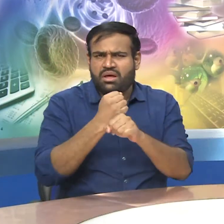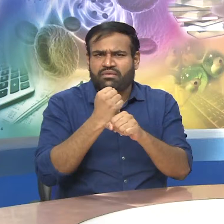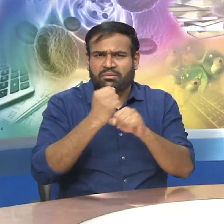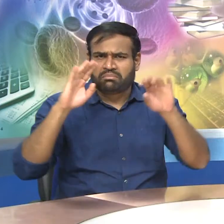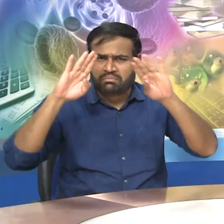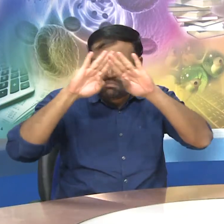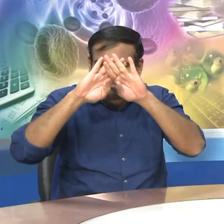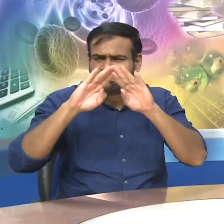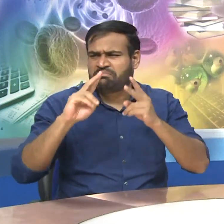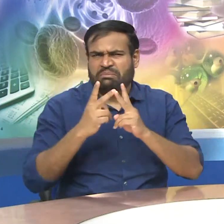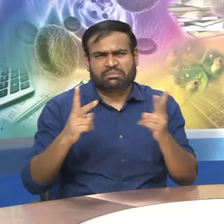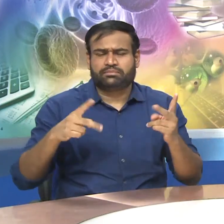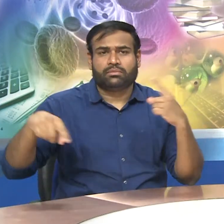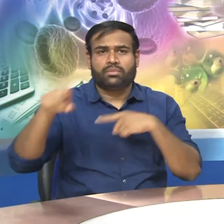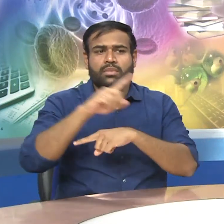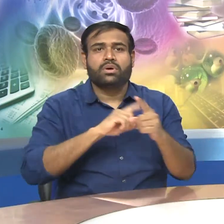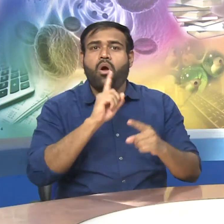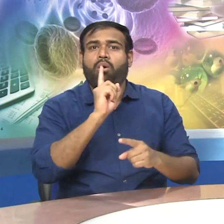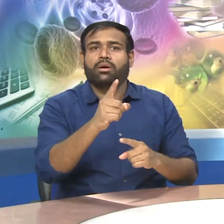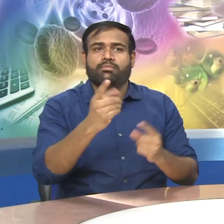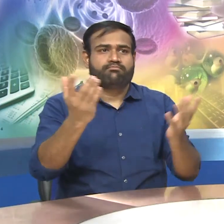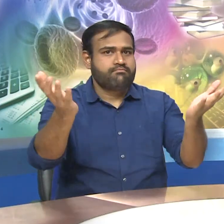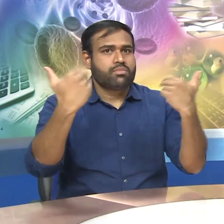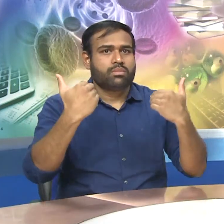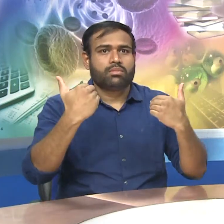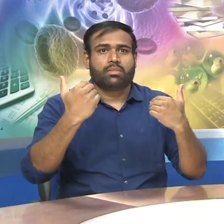parliament, state legislature to meet.